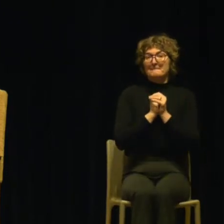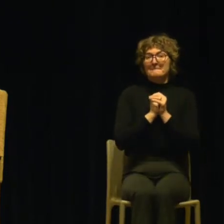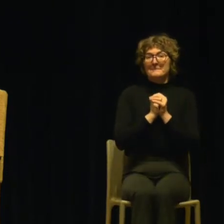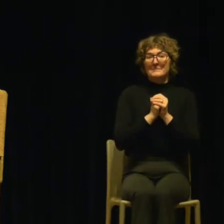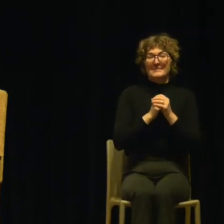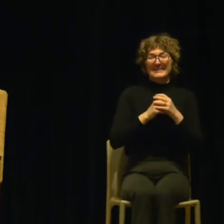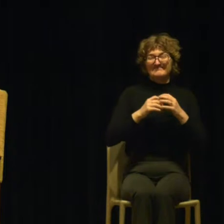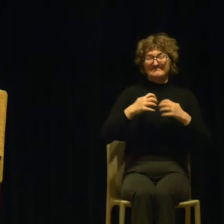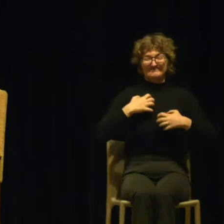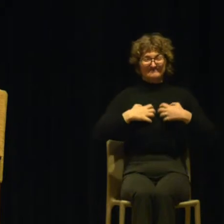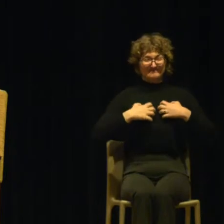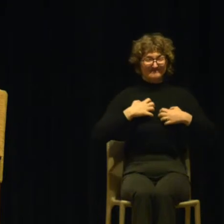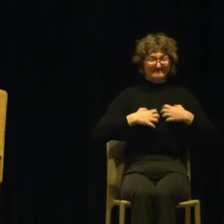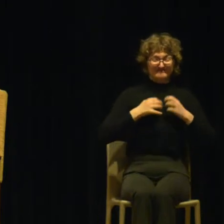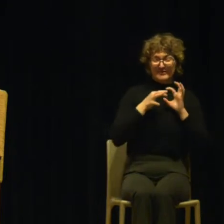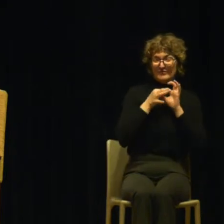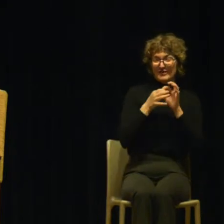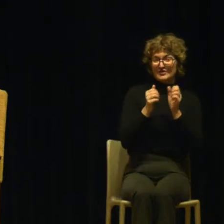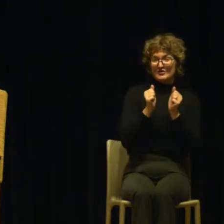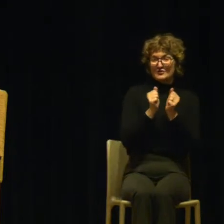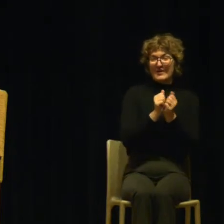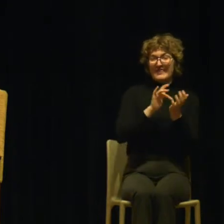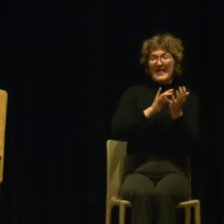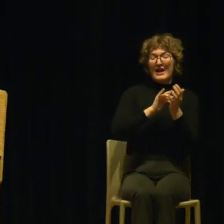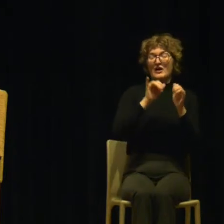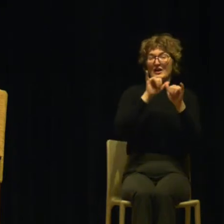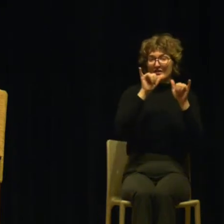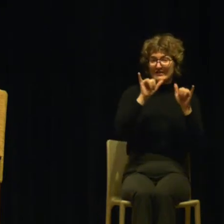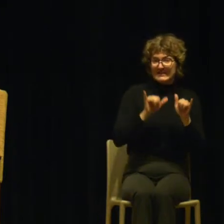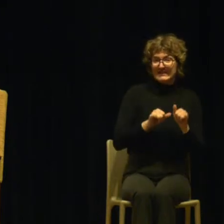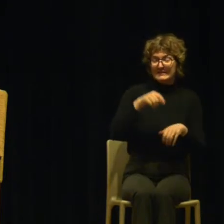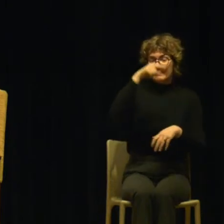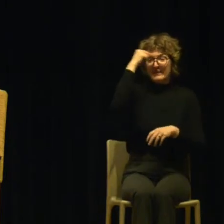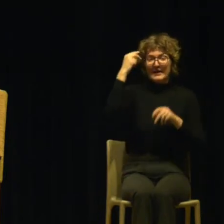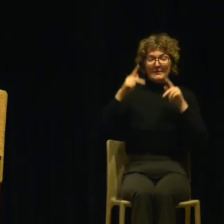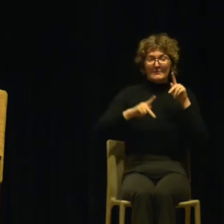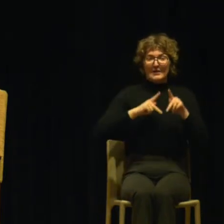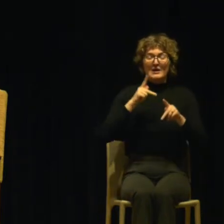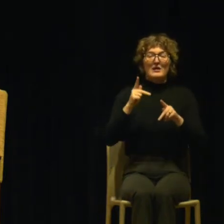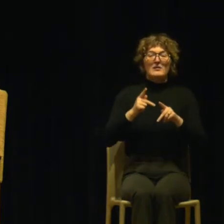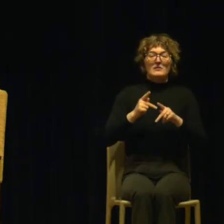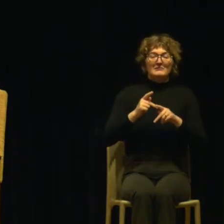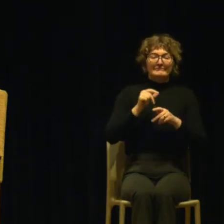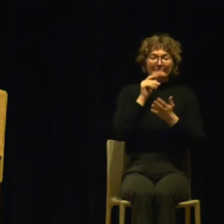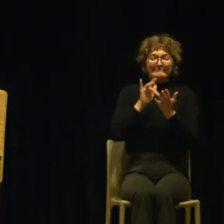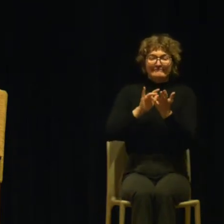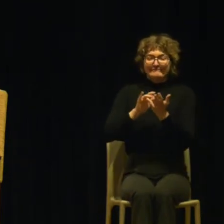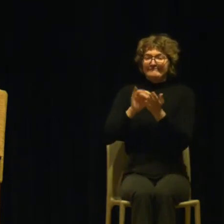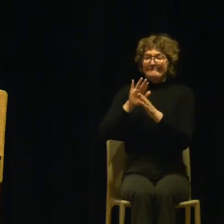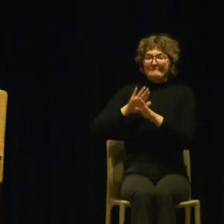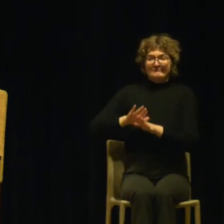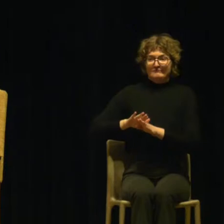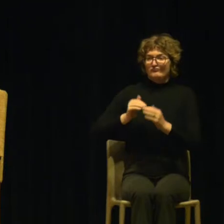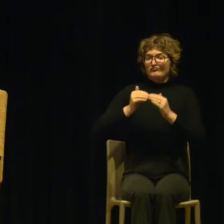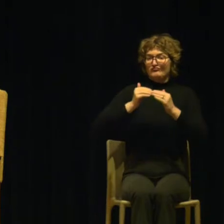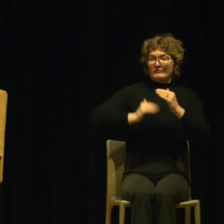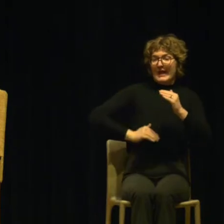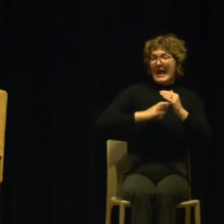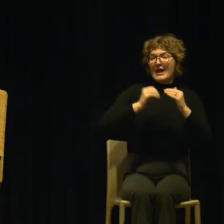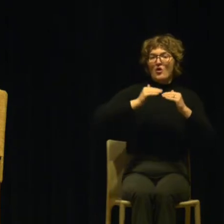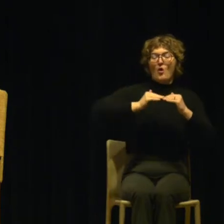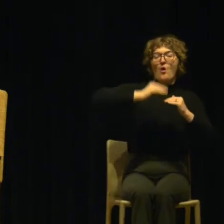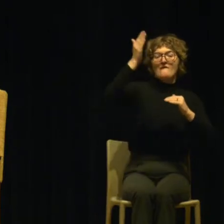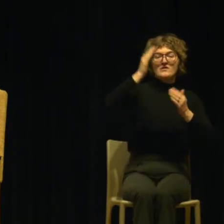uncomfortable relationships with the healthcare system. So Black people can be simultaneously under-medicated and